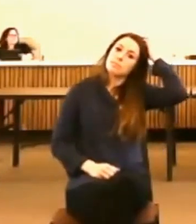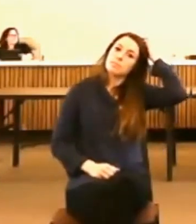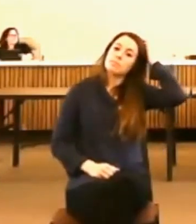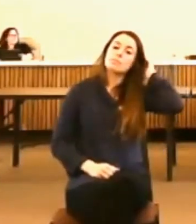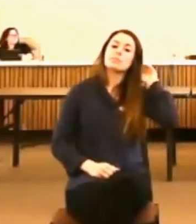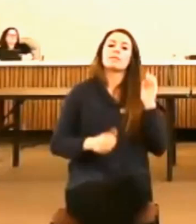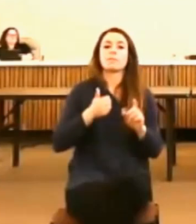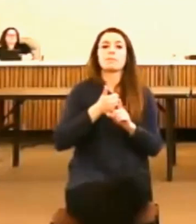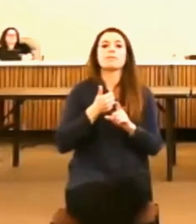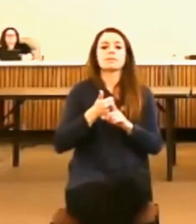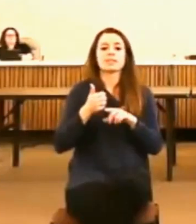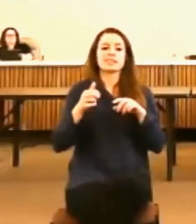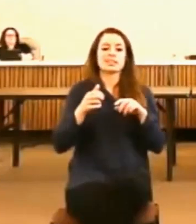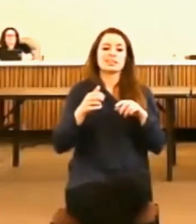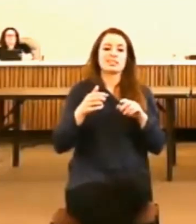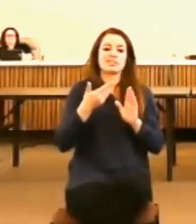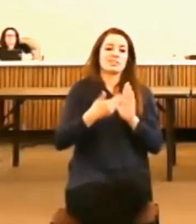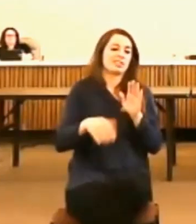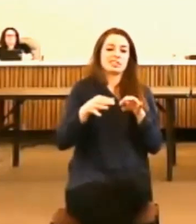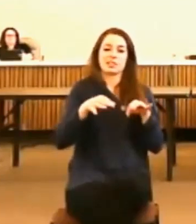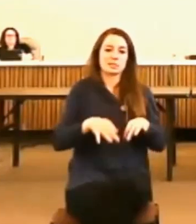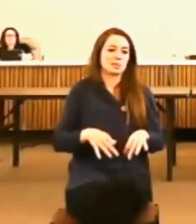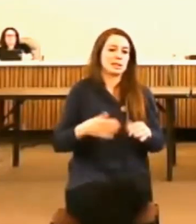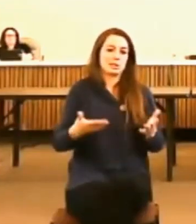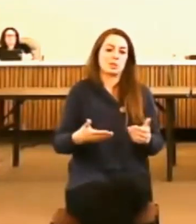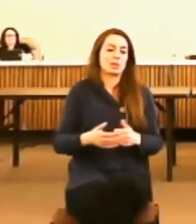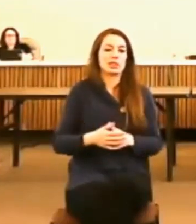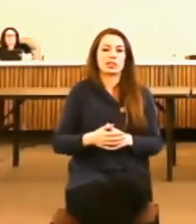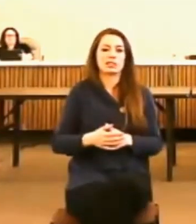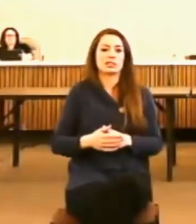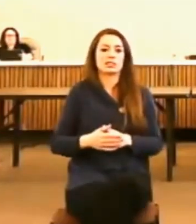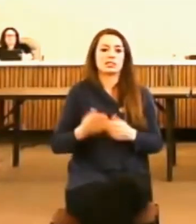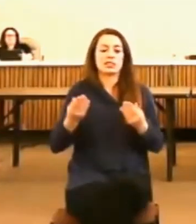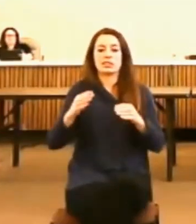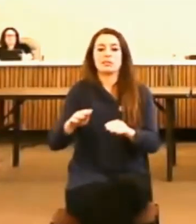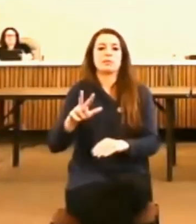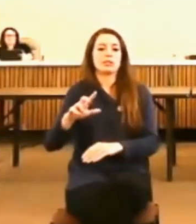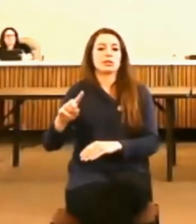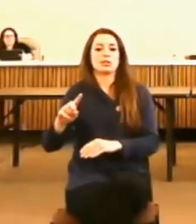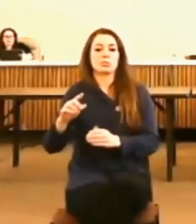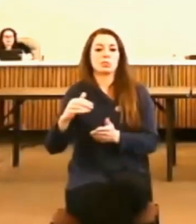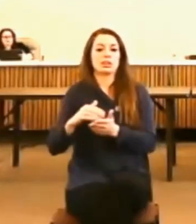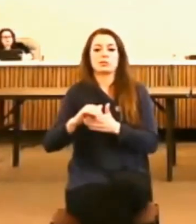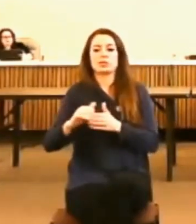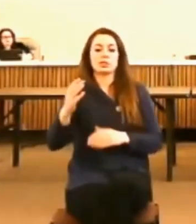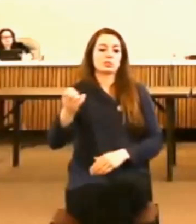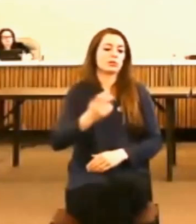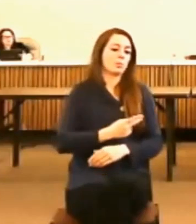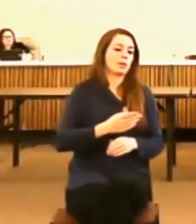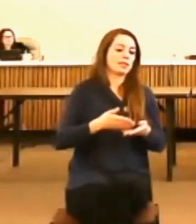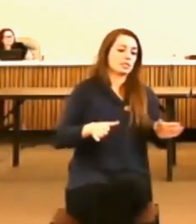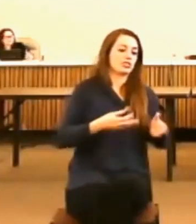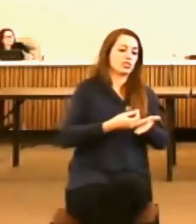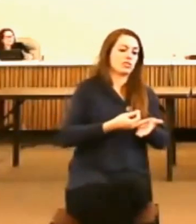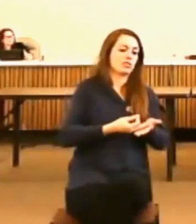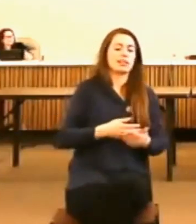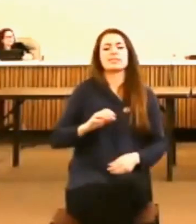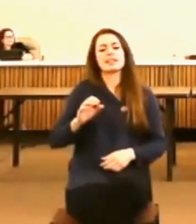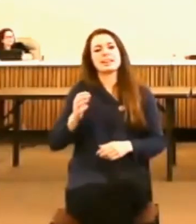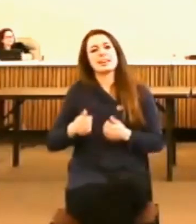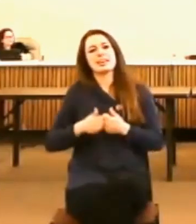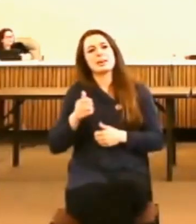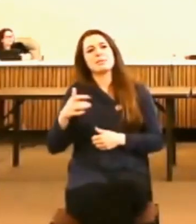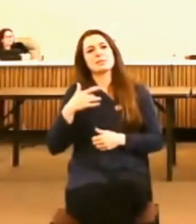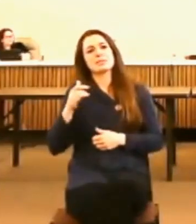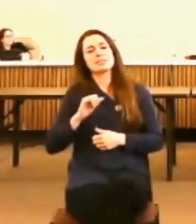substances. So far, there have been no population genetic studies of large mammals inhabiting